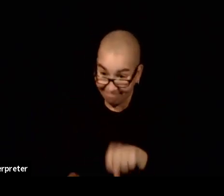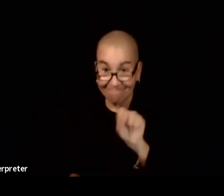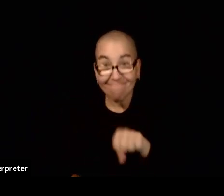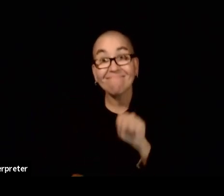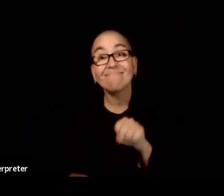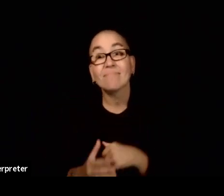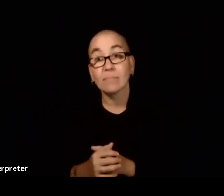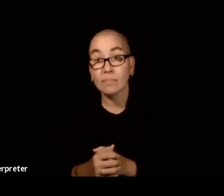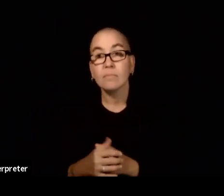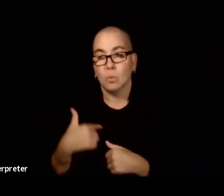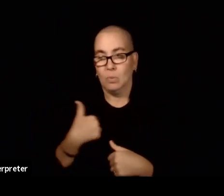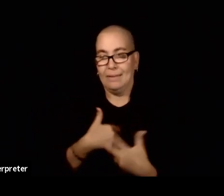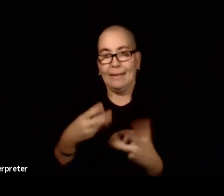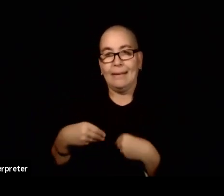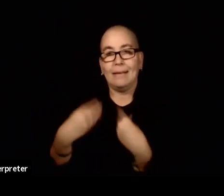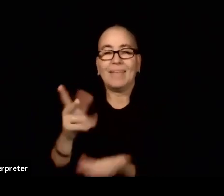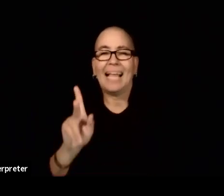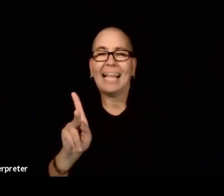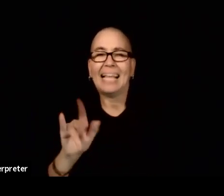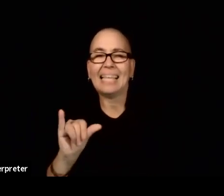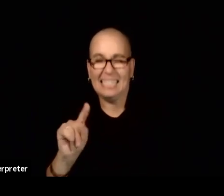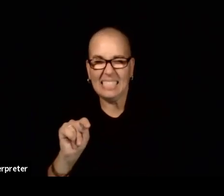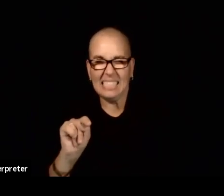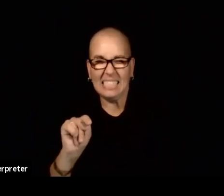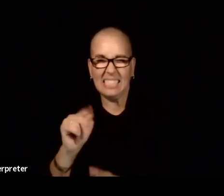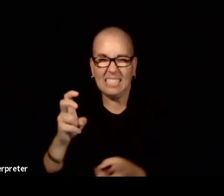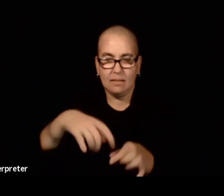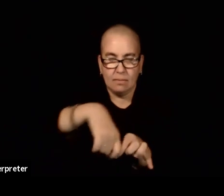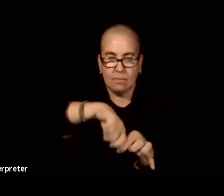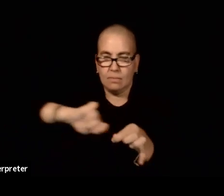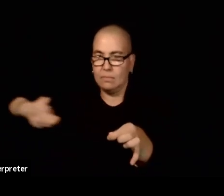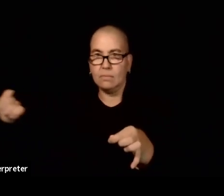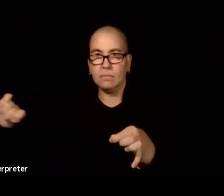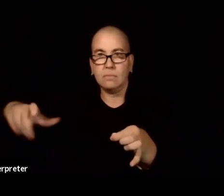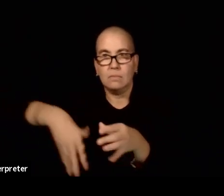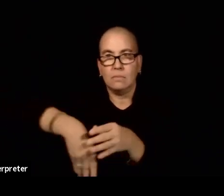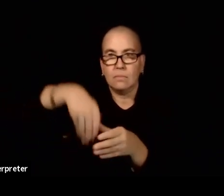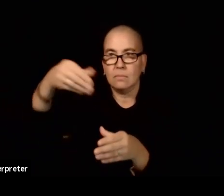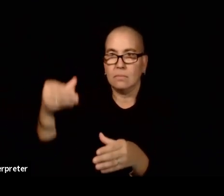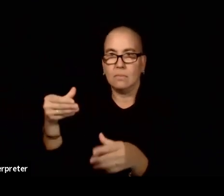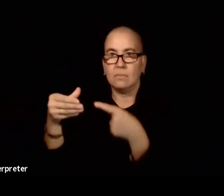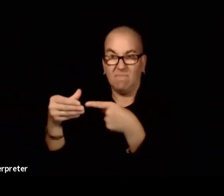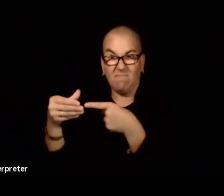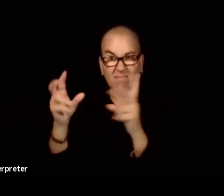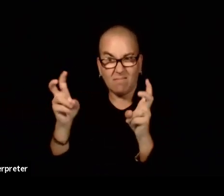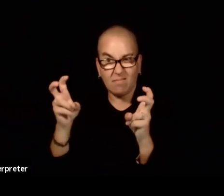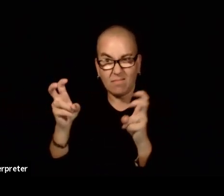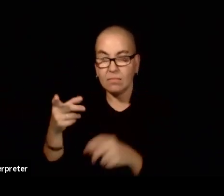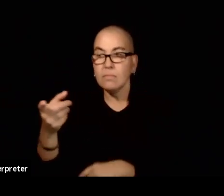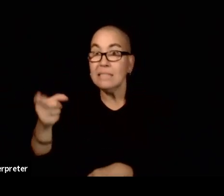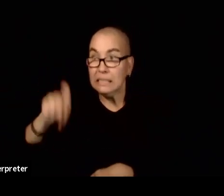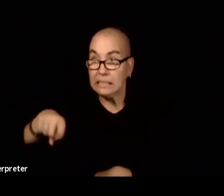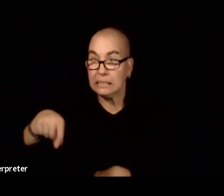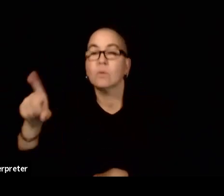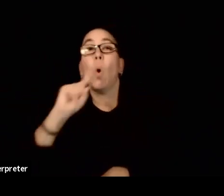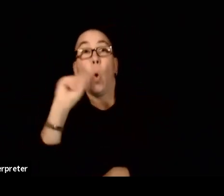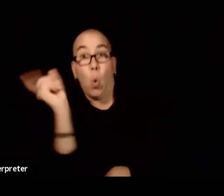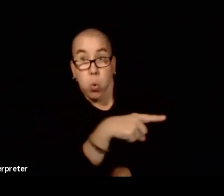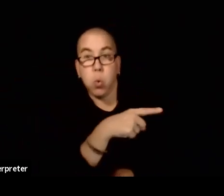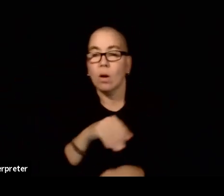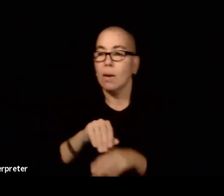the test, it gets shipped to you. You can do you produce the sample again with this